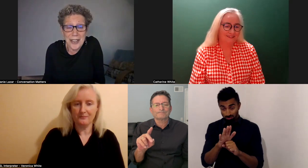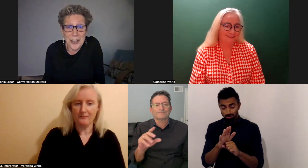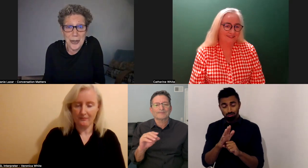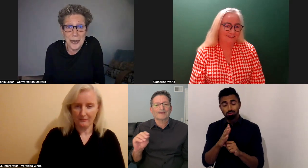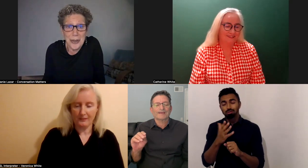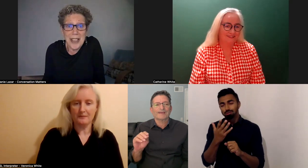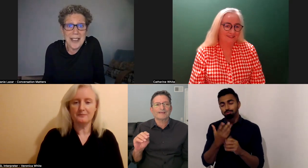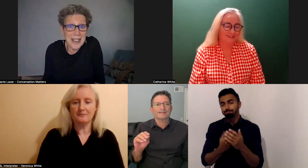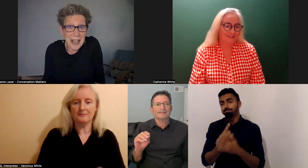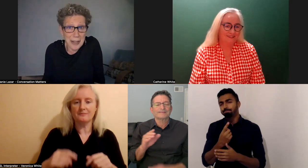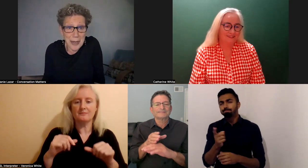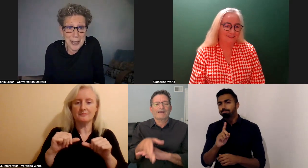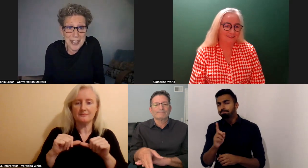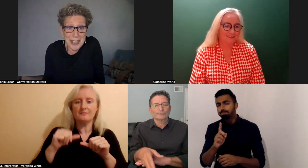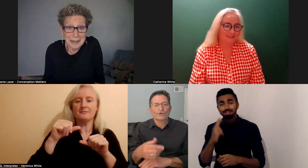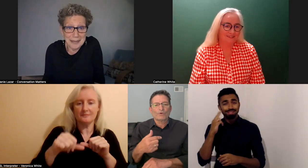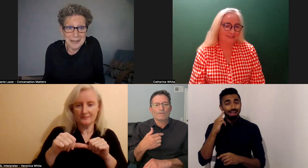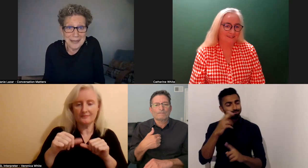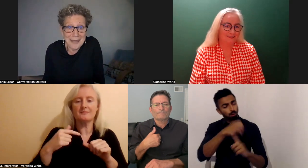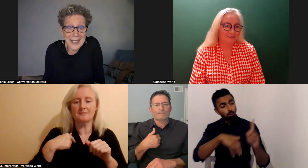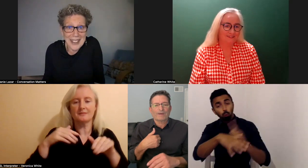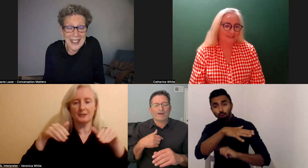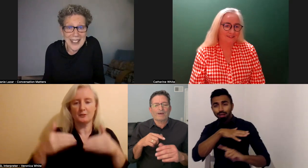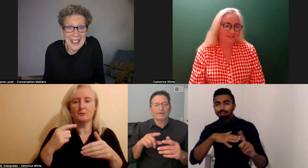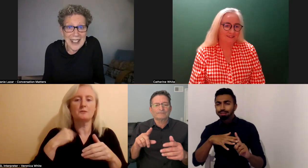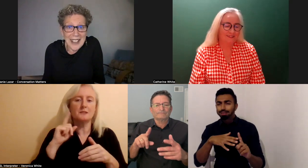introduction to the deaf community.